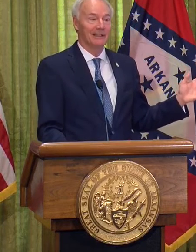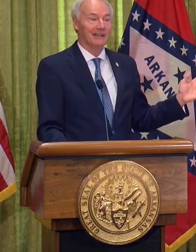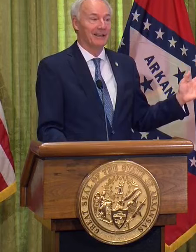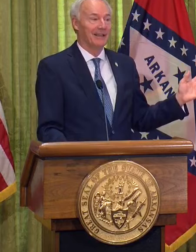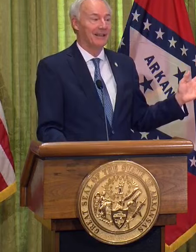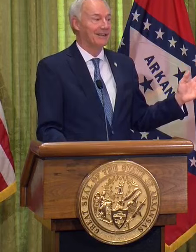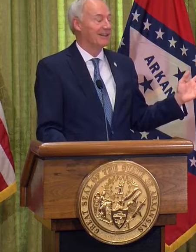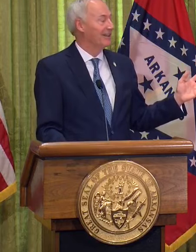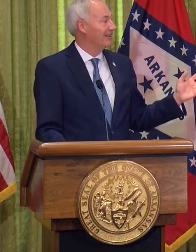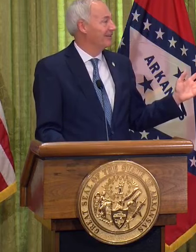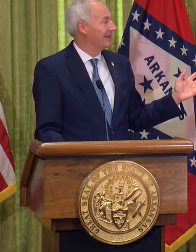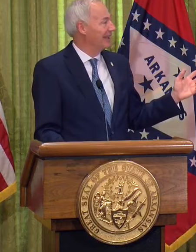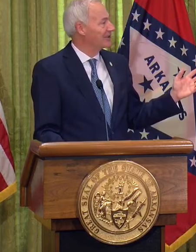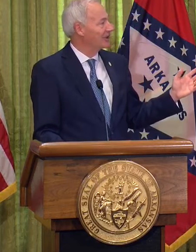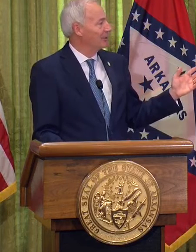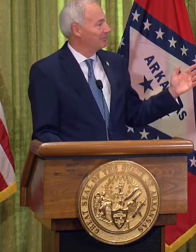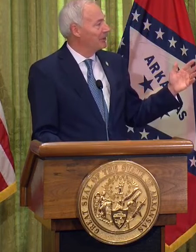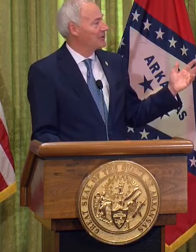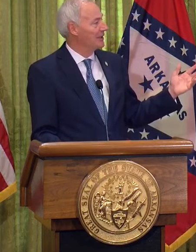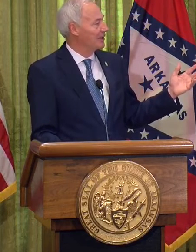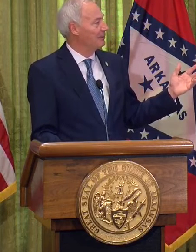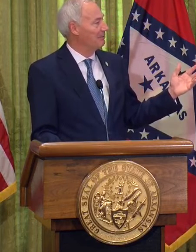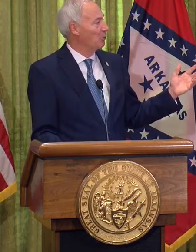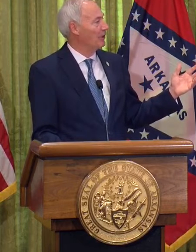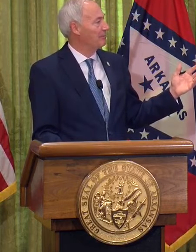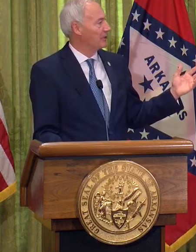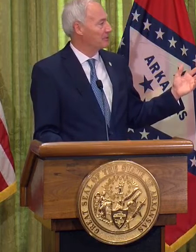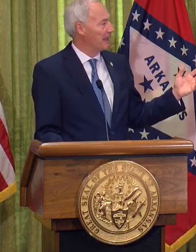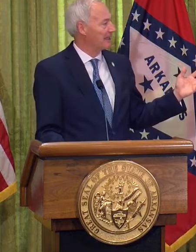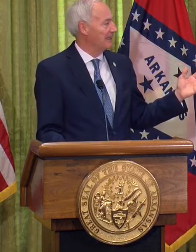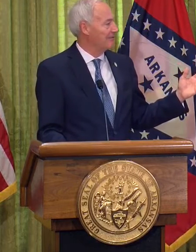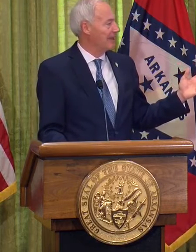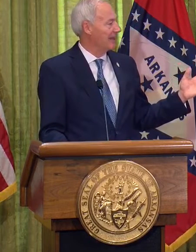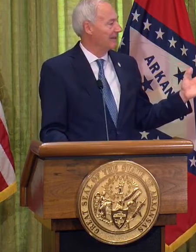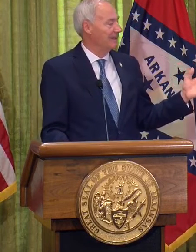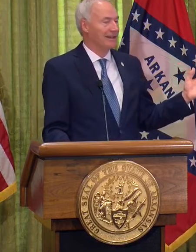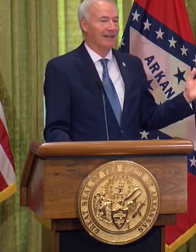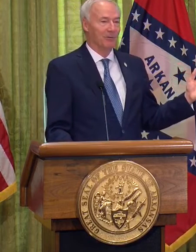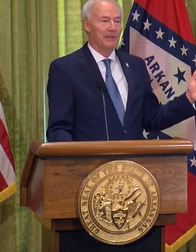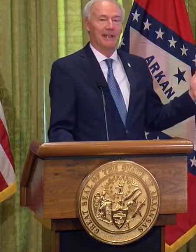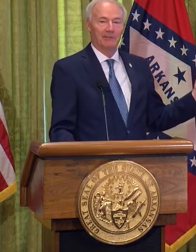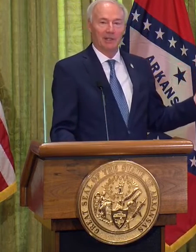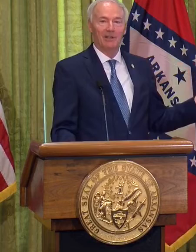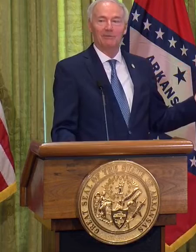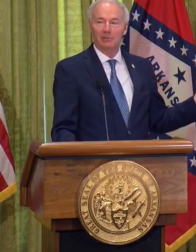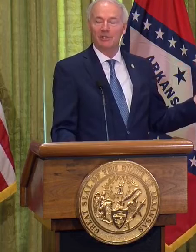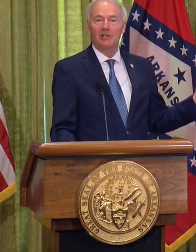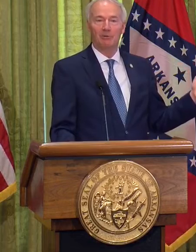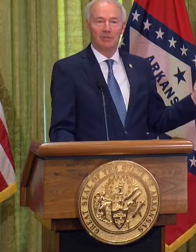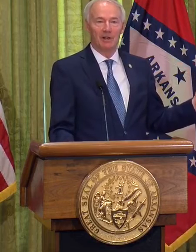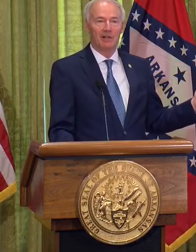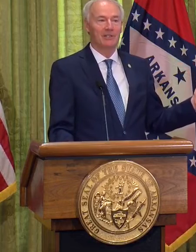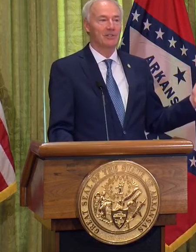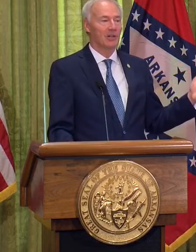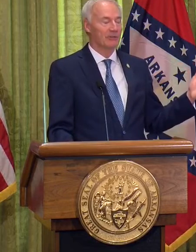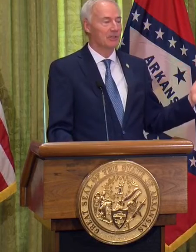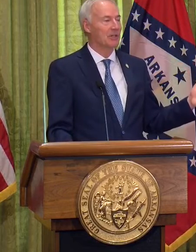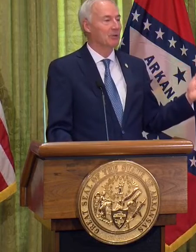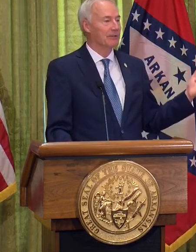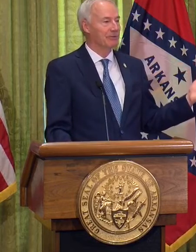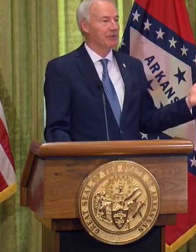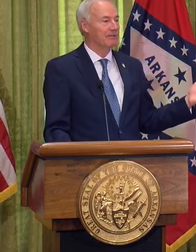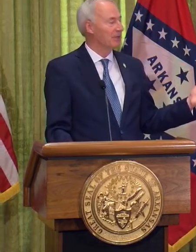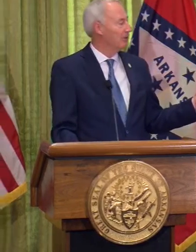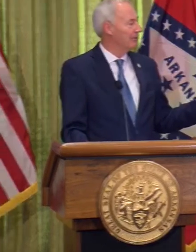COVID-free. And so it puts it a little bit more in perspective that we have a lot of nursing homes in Arkansas that